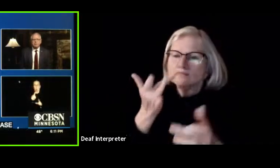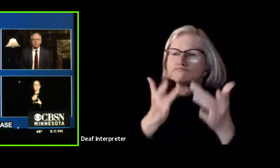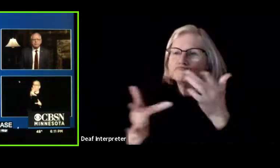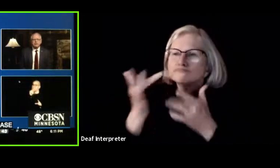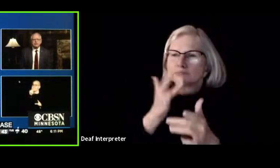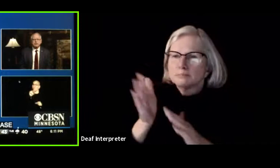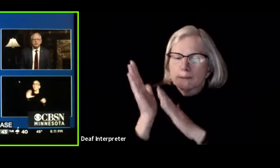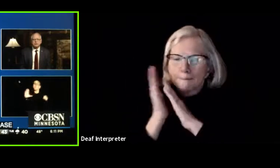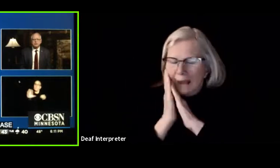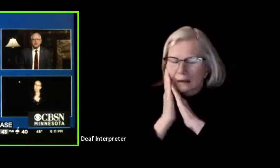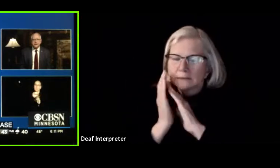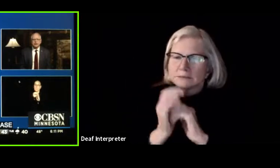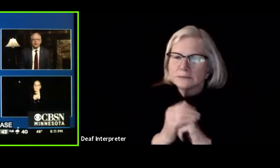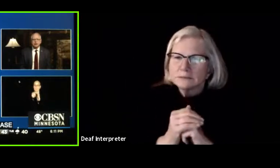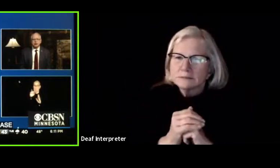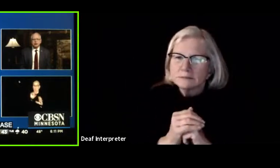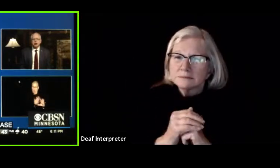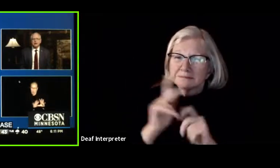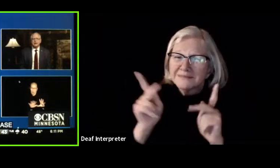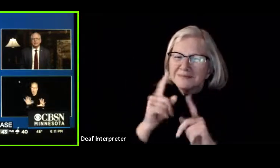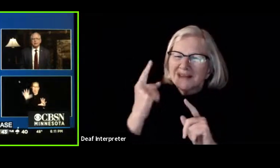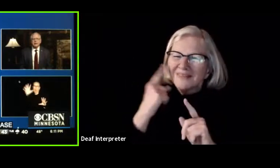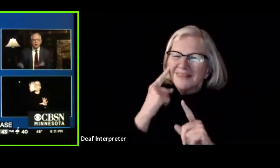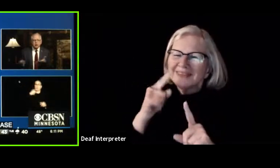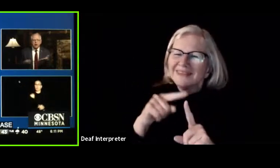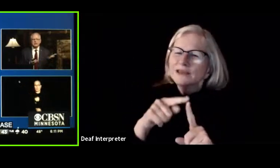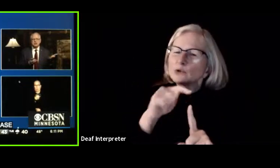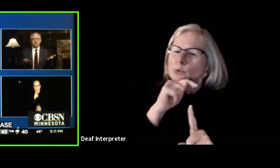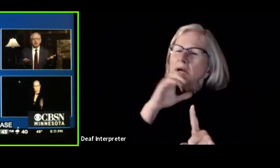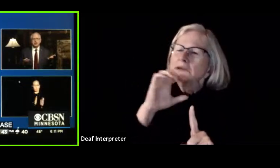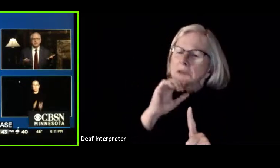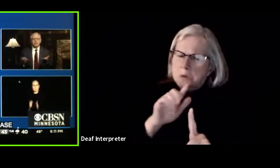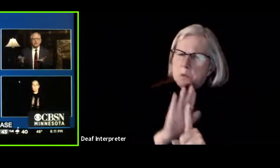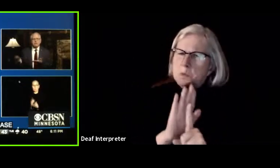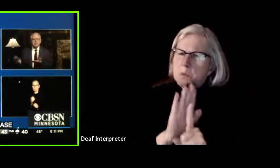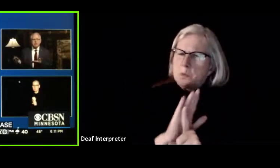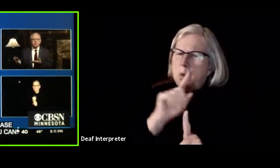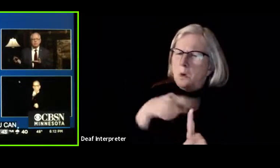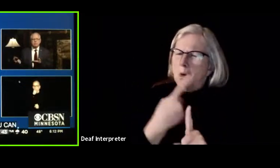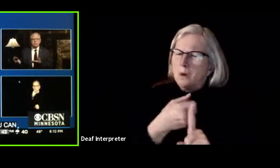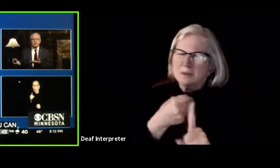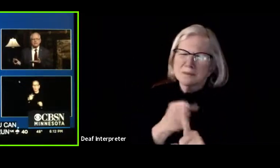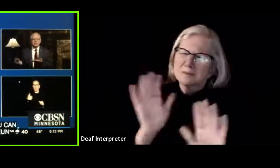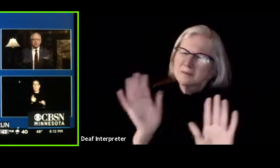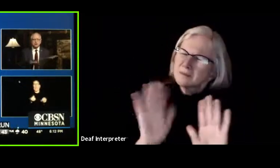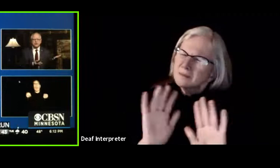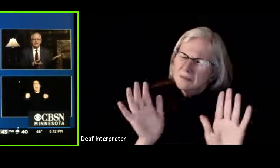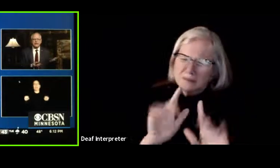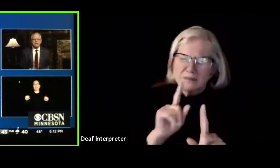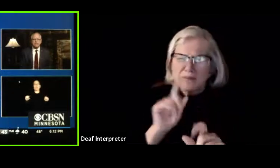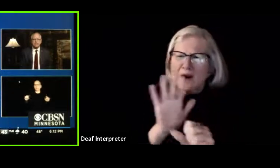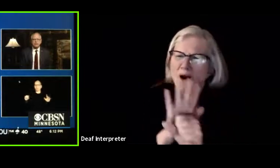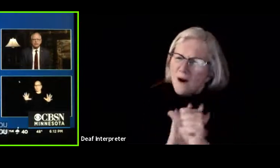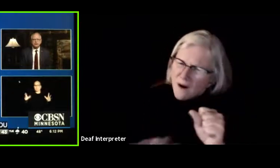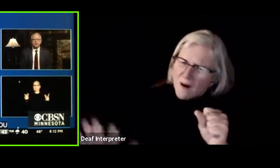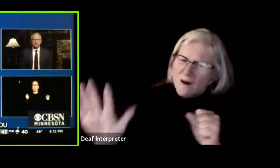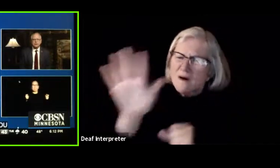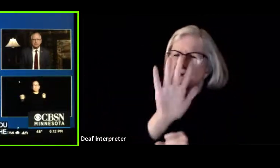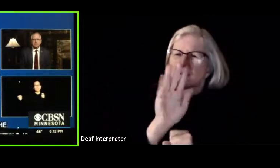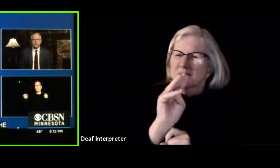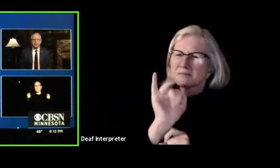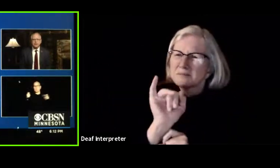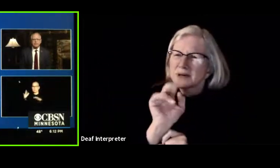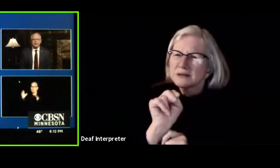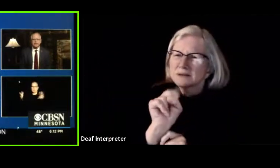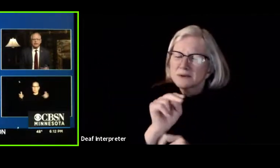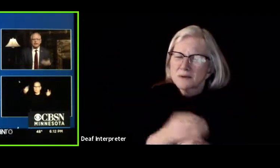made preparations to make sure that we can cross level, that we can move beds should we need and move people should we need